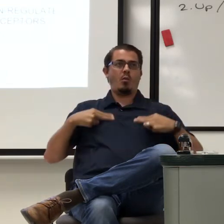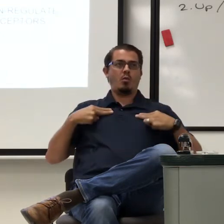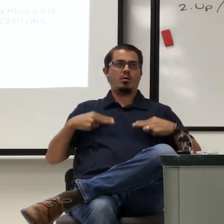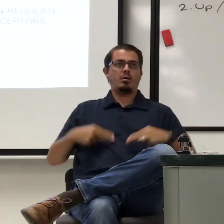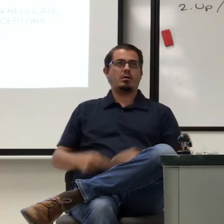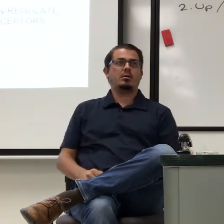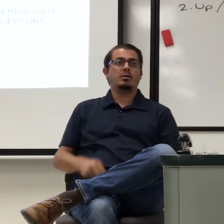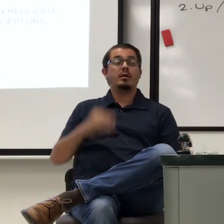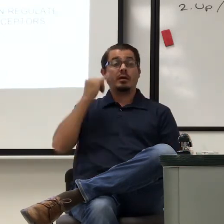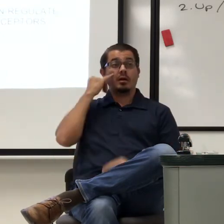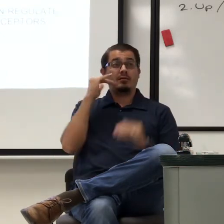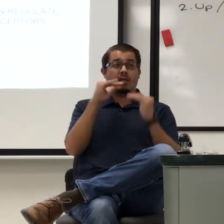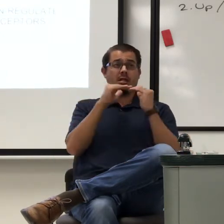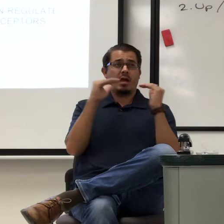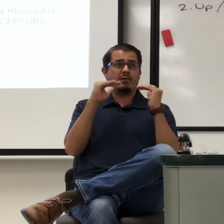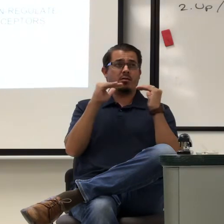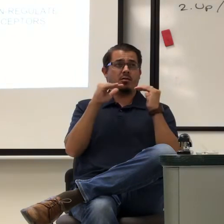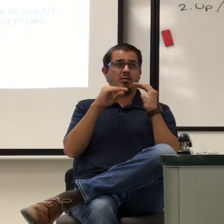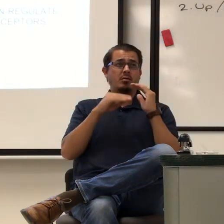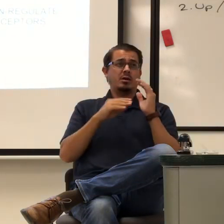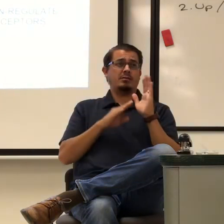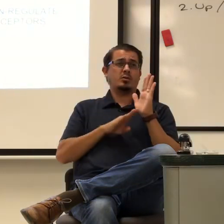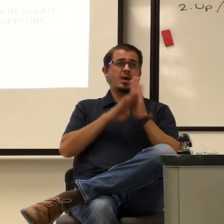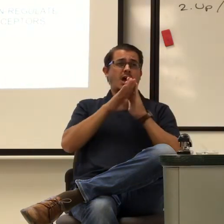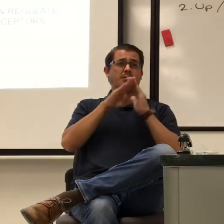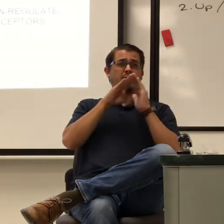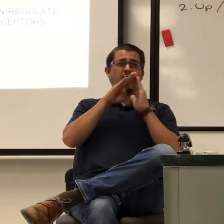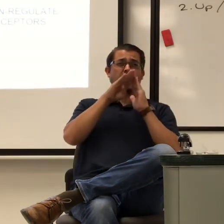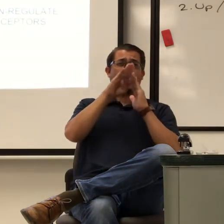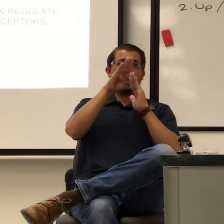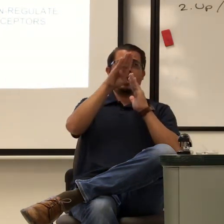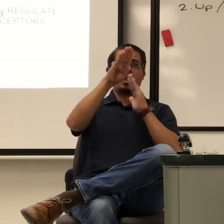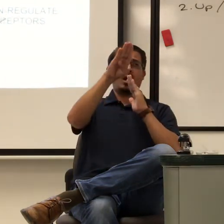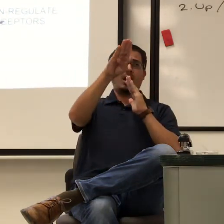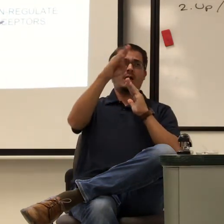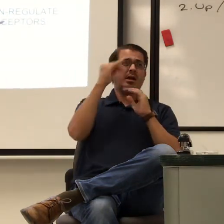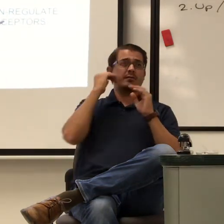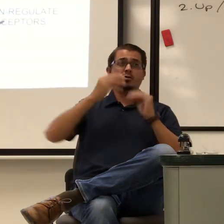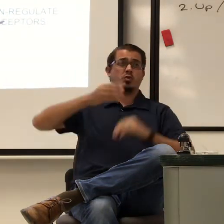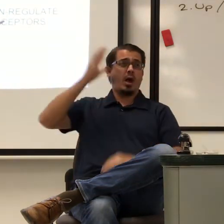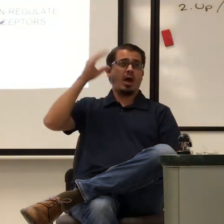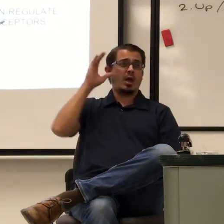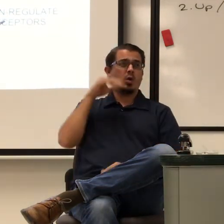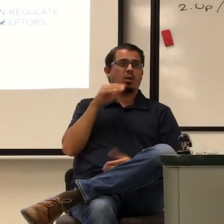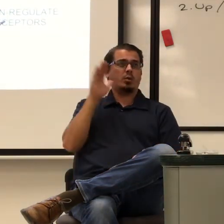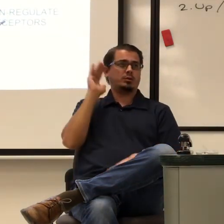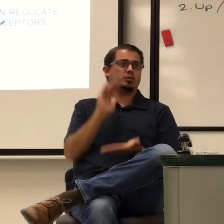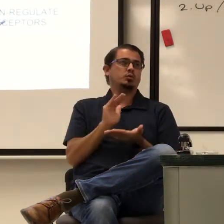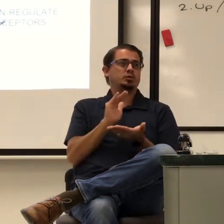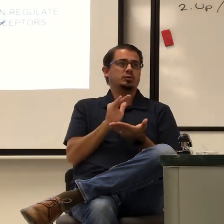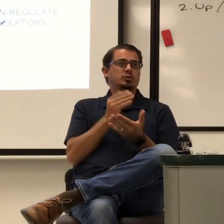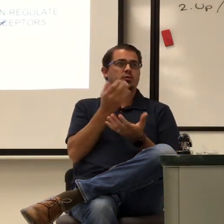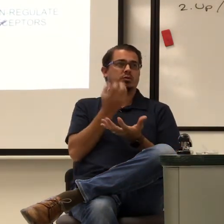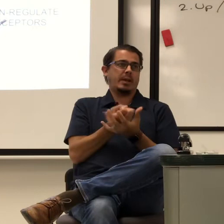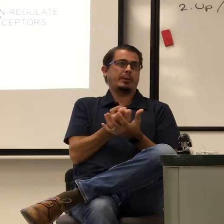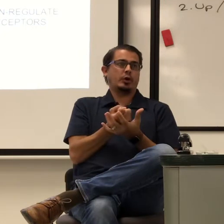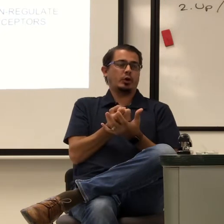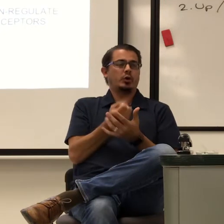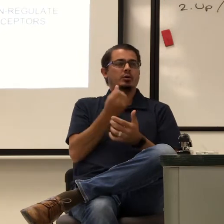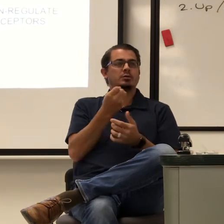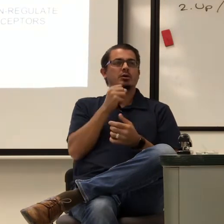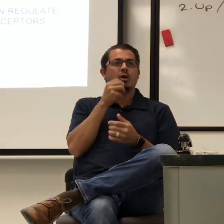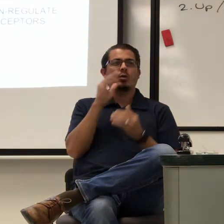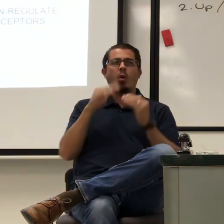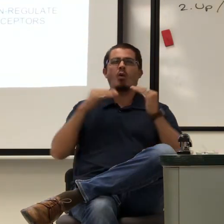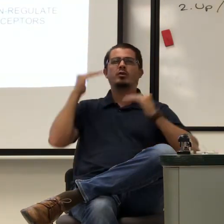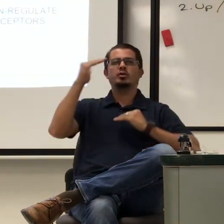If the level of the hormone stays too high, you don't want to overshoot homeostasis, it'll downregulate the receptor, so you don't overshoot